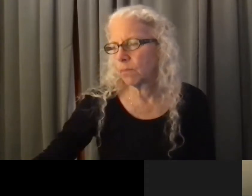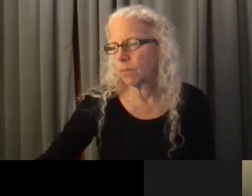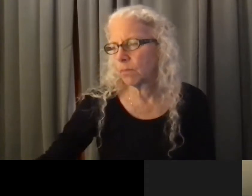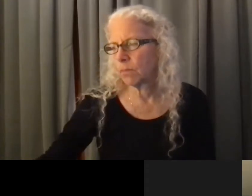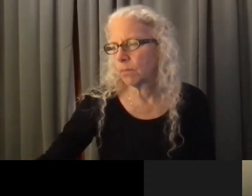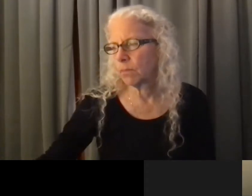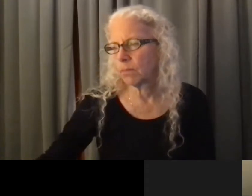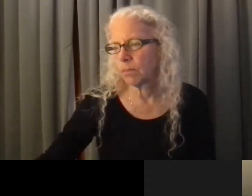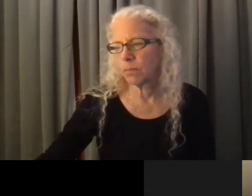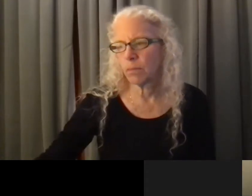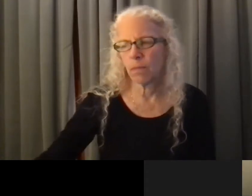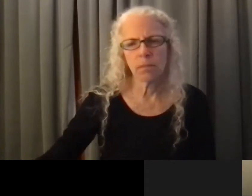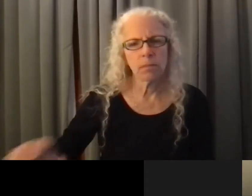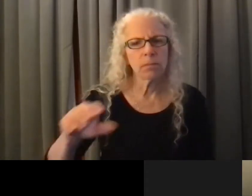Is it in the commissioner's packet?